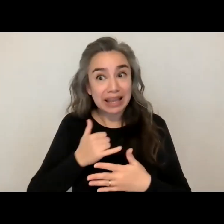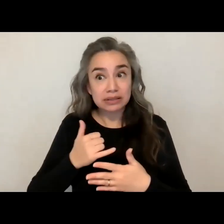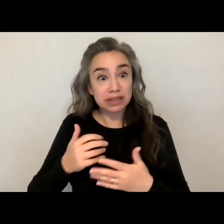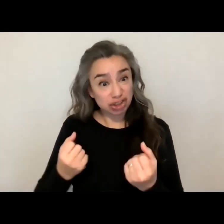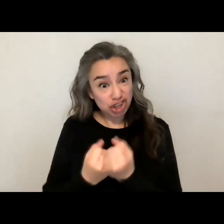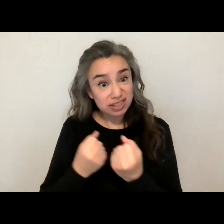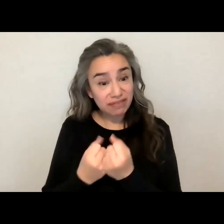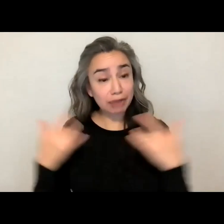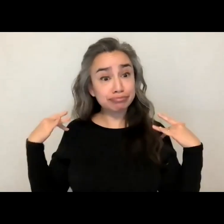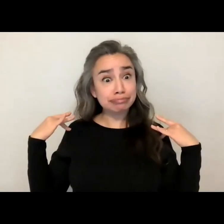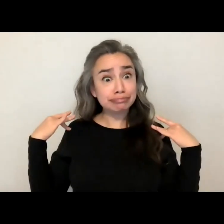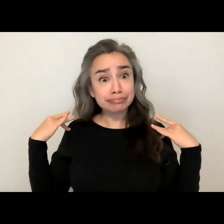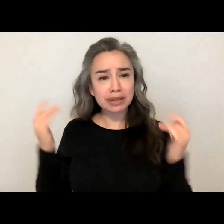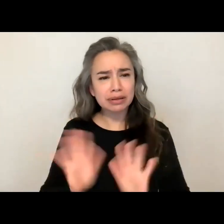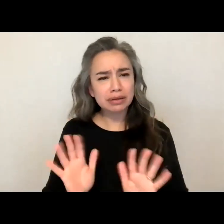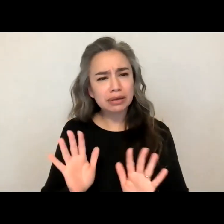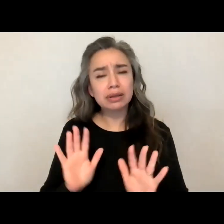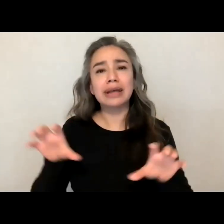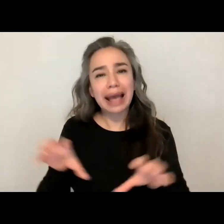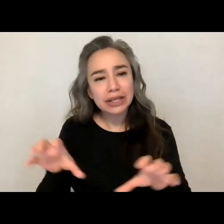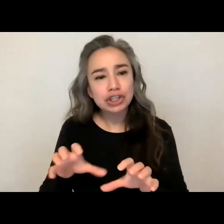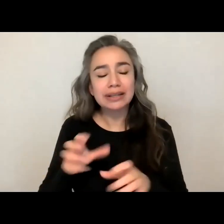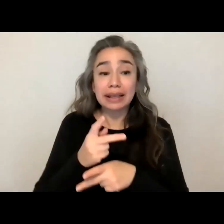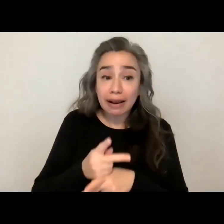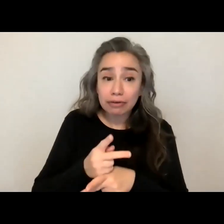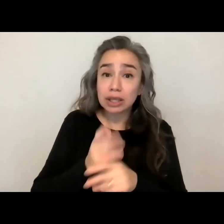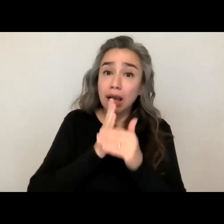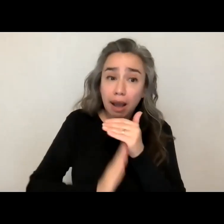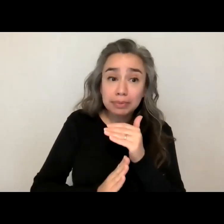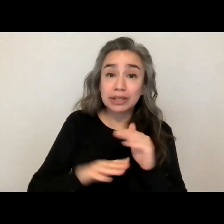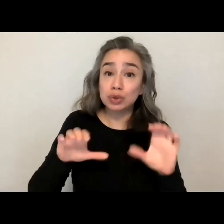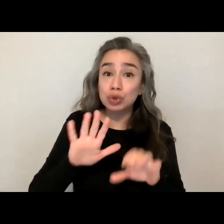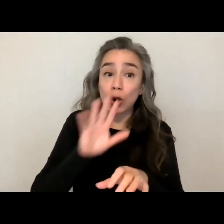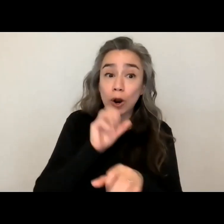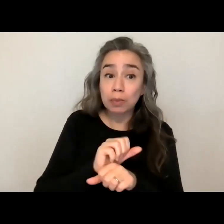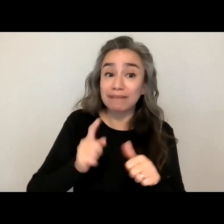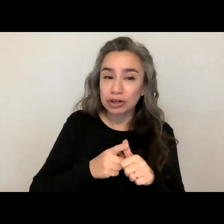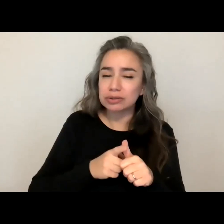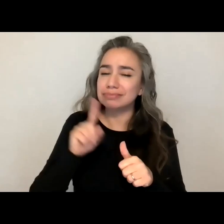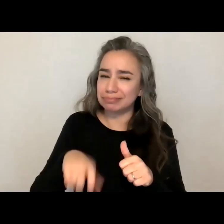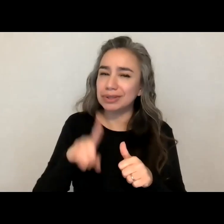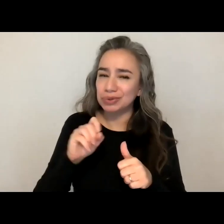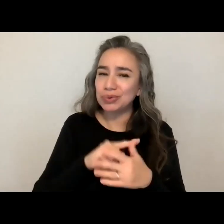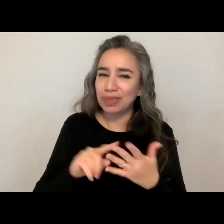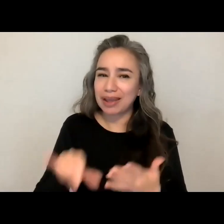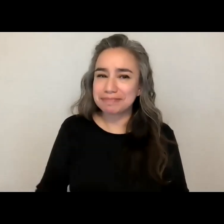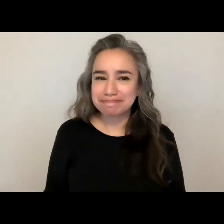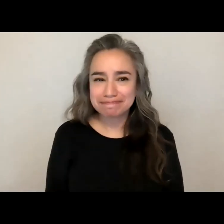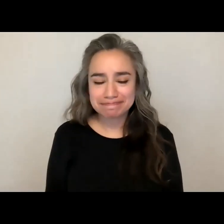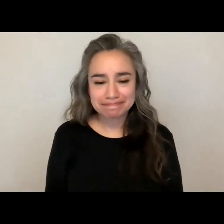taking action carefully, humbly, doing your homework first, those are all the things that kind of need to happen.